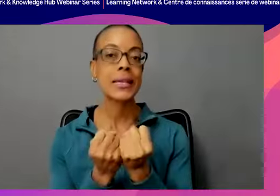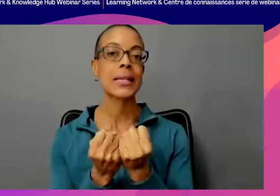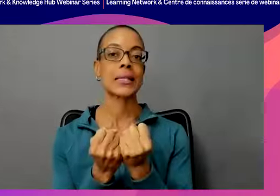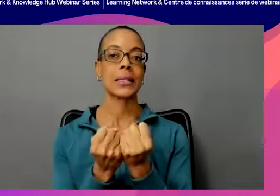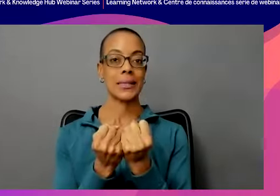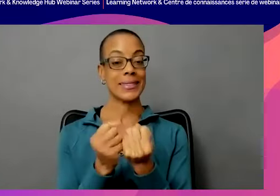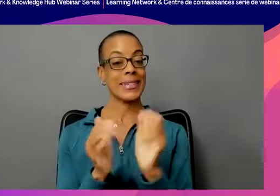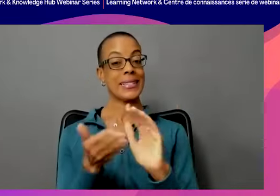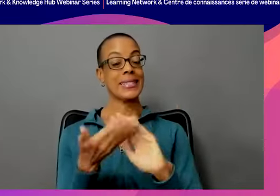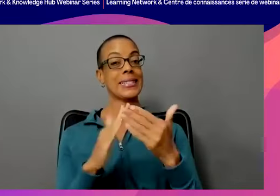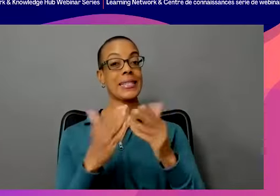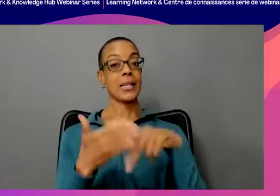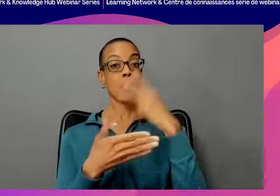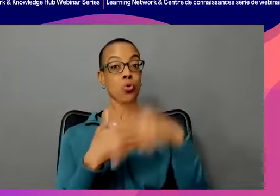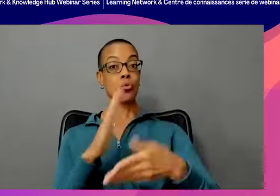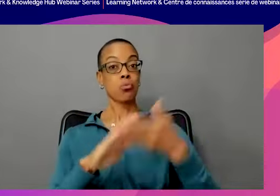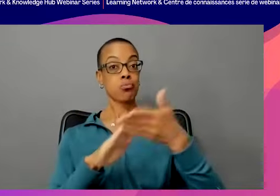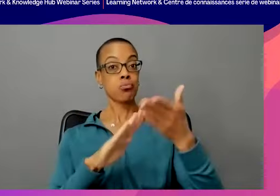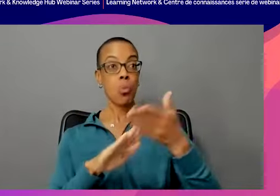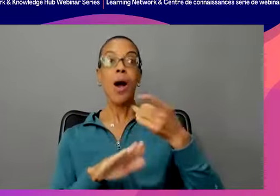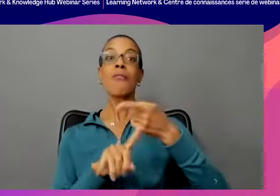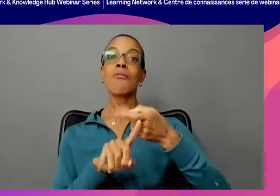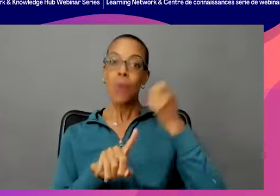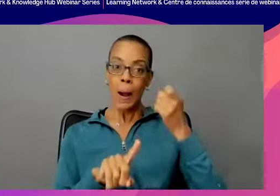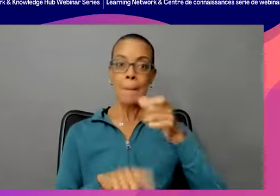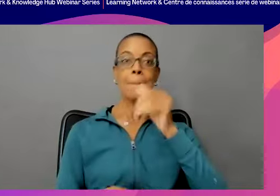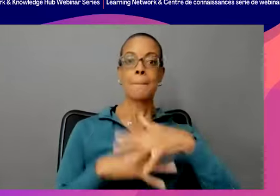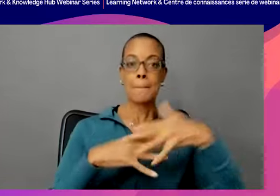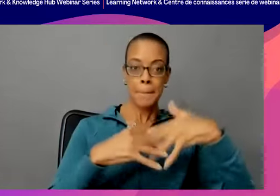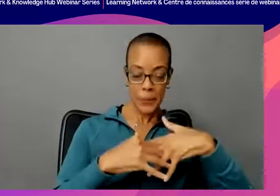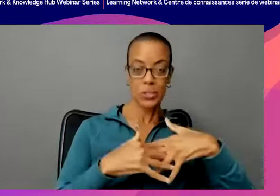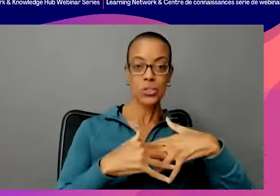run by Indigenous. Some of these programs are run